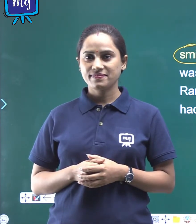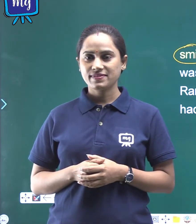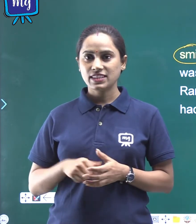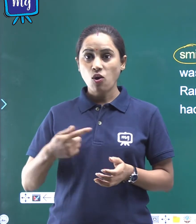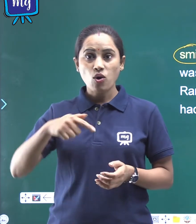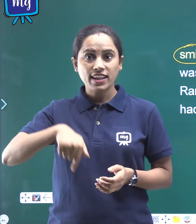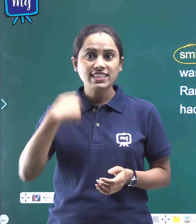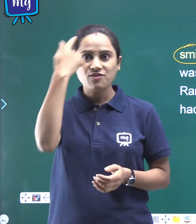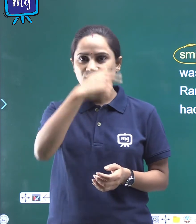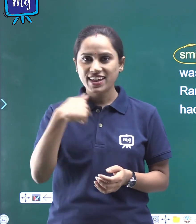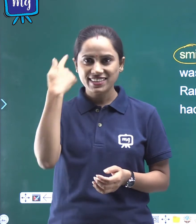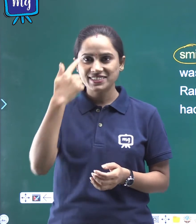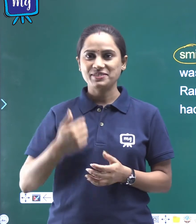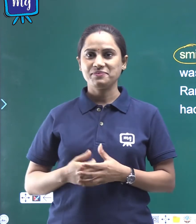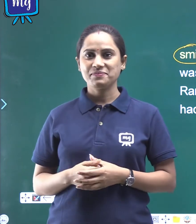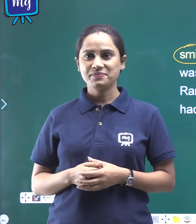on his face.